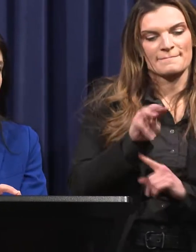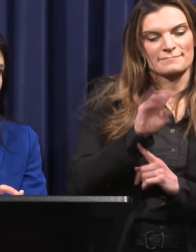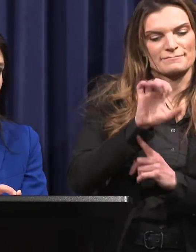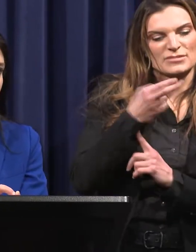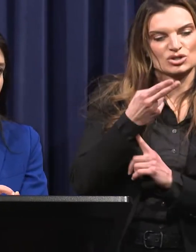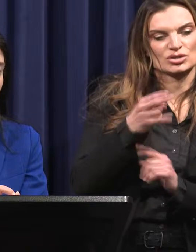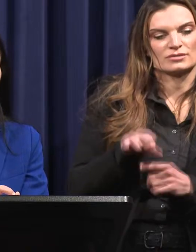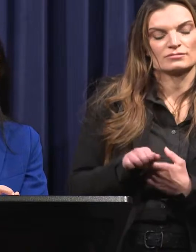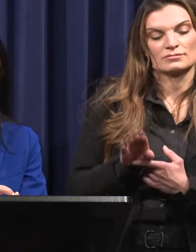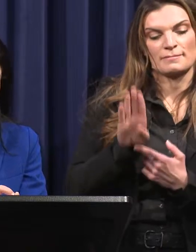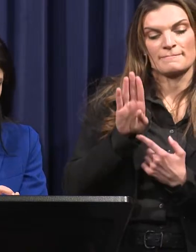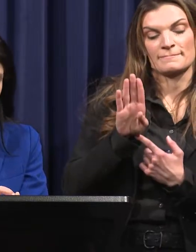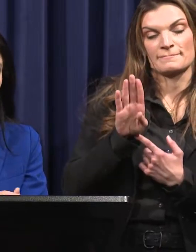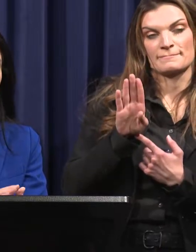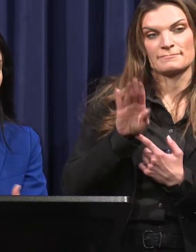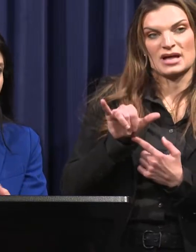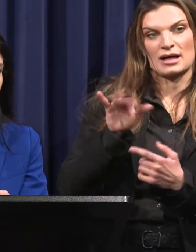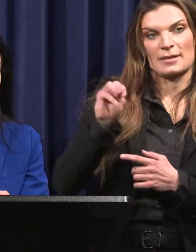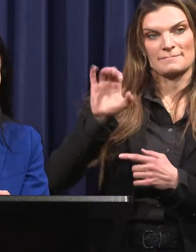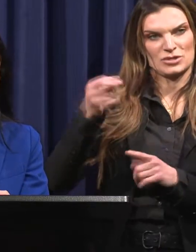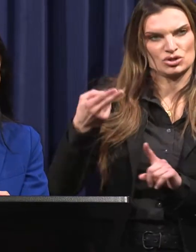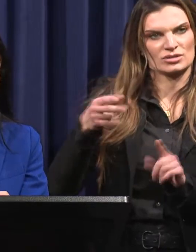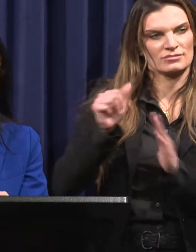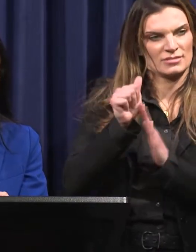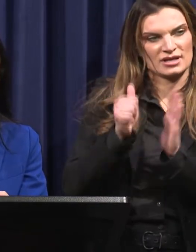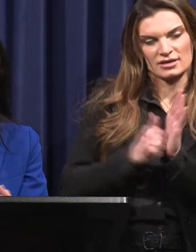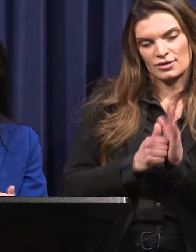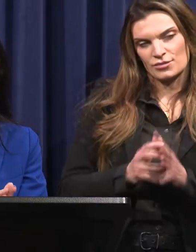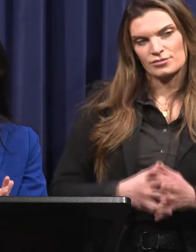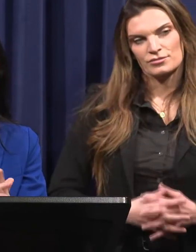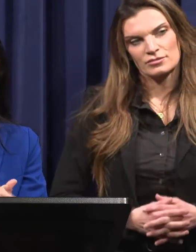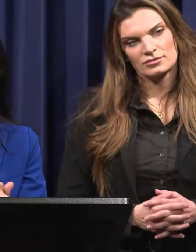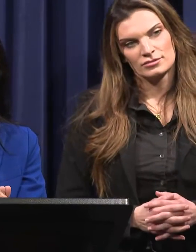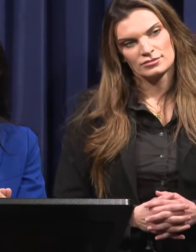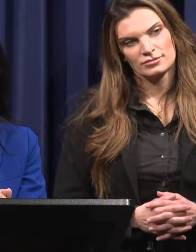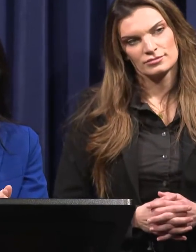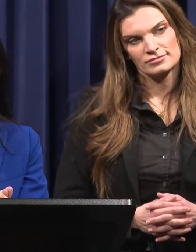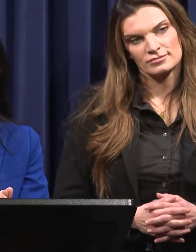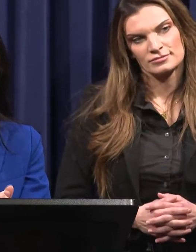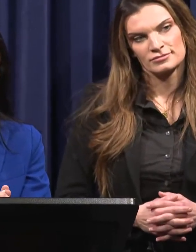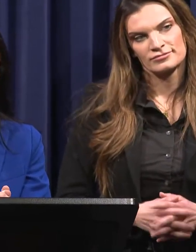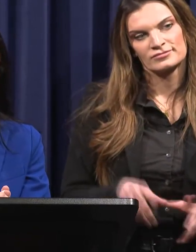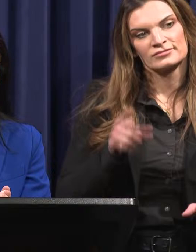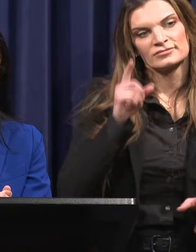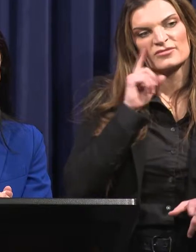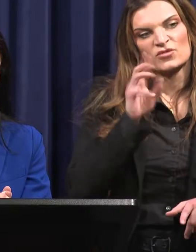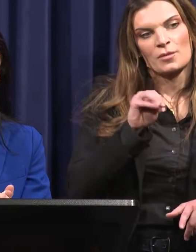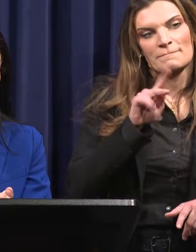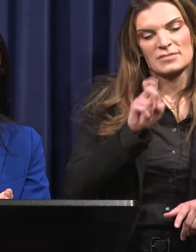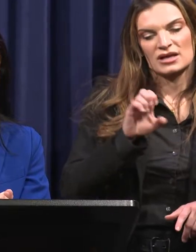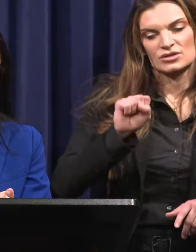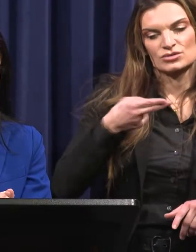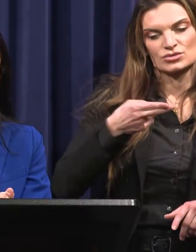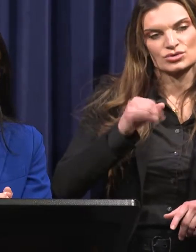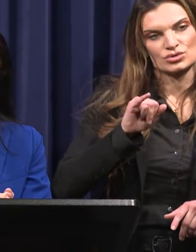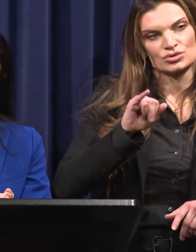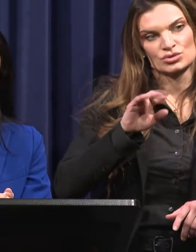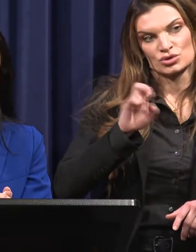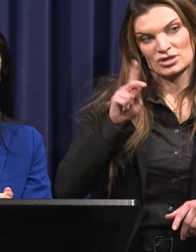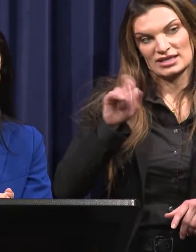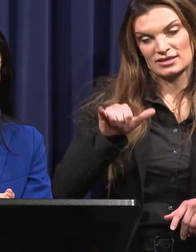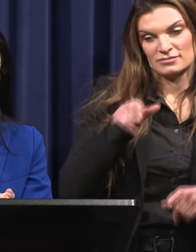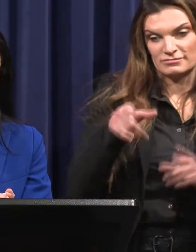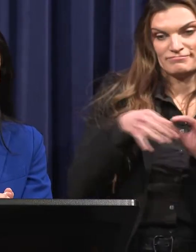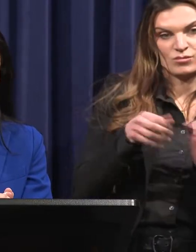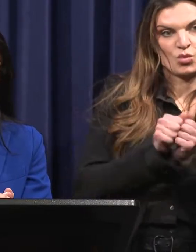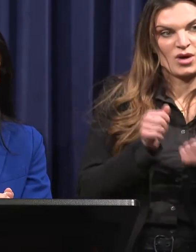My Michigan account, attached or linked to former Senate Majority Leader Mike Shirkey. You also said that was a public integrity case you